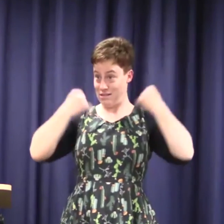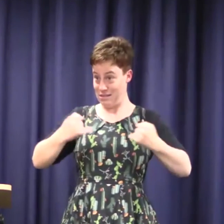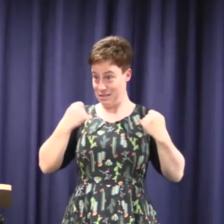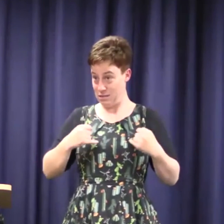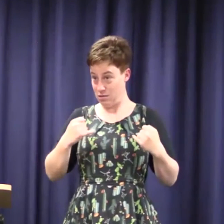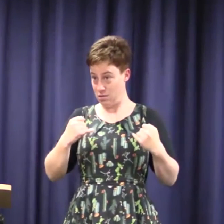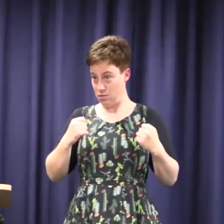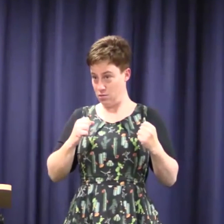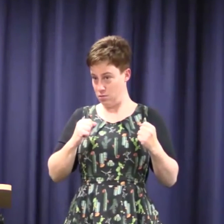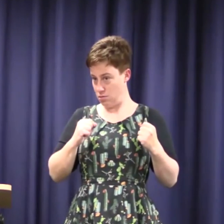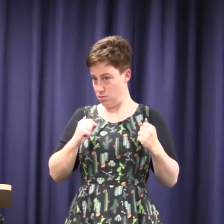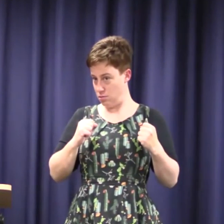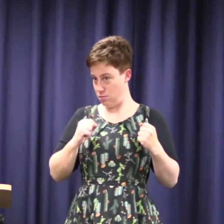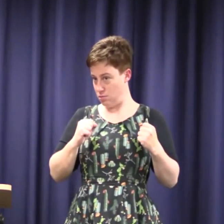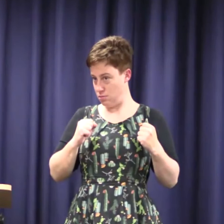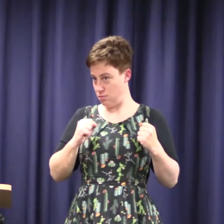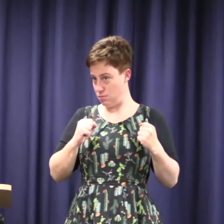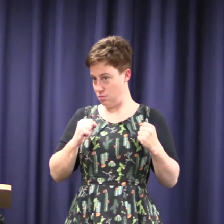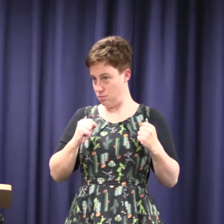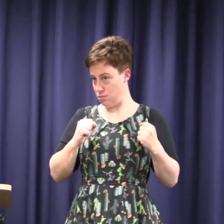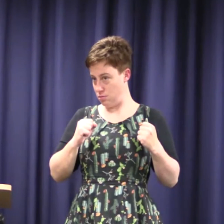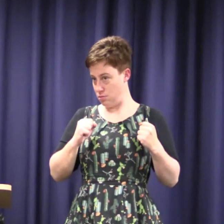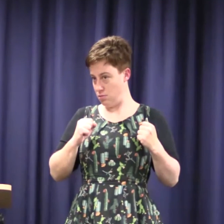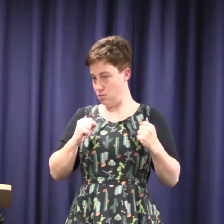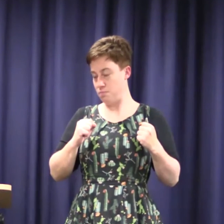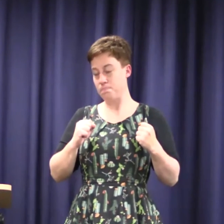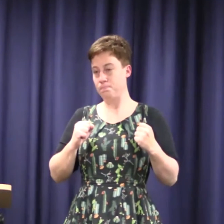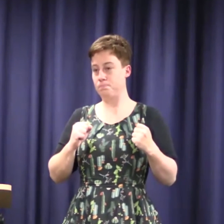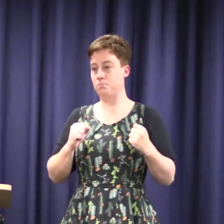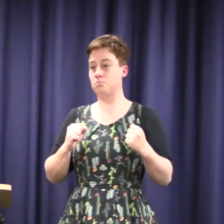what are you talking about, general emergencies?